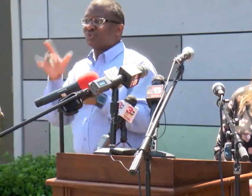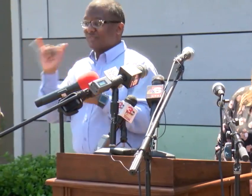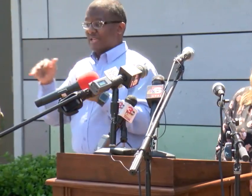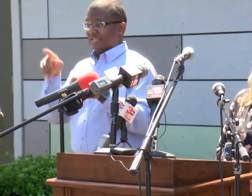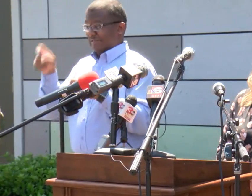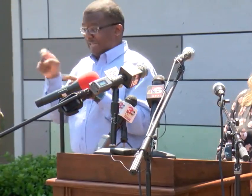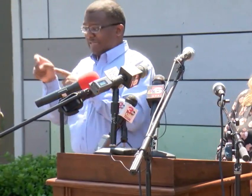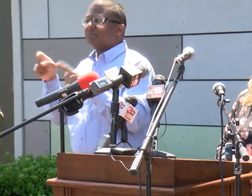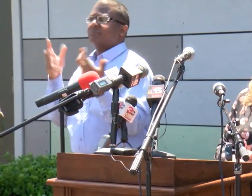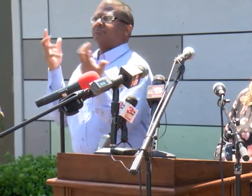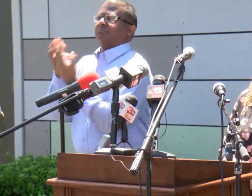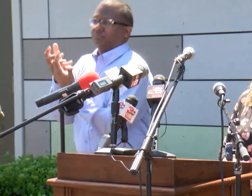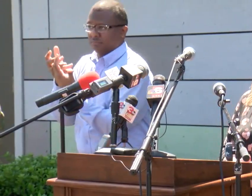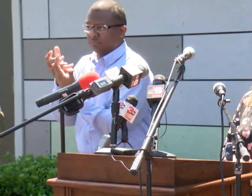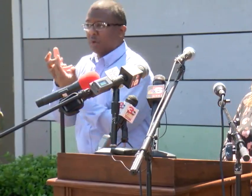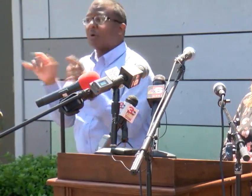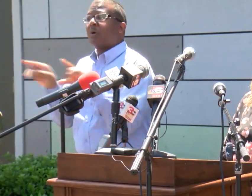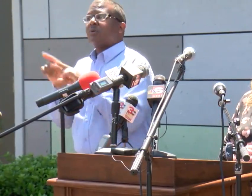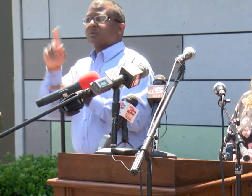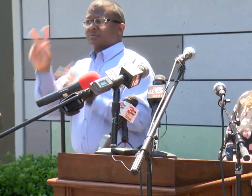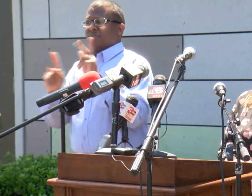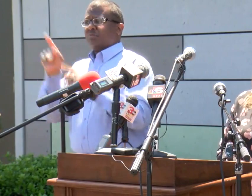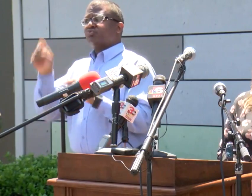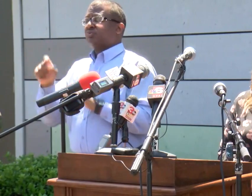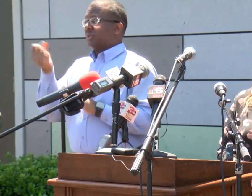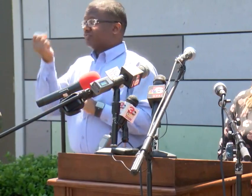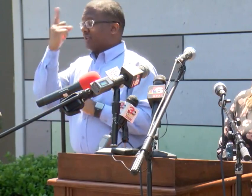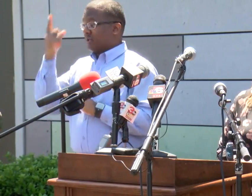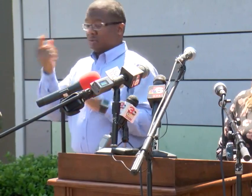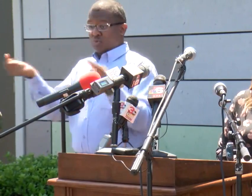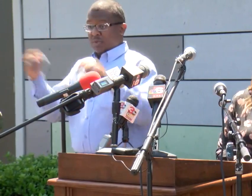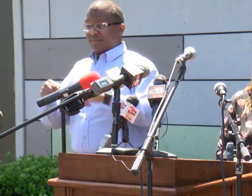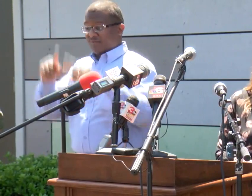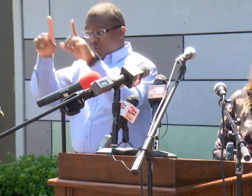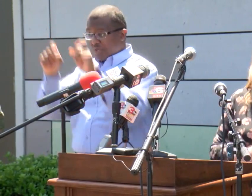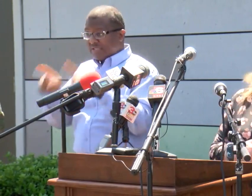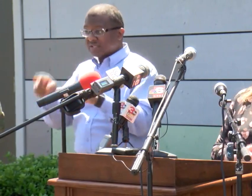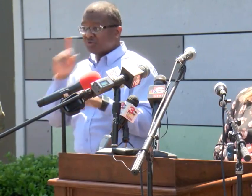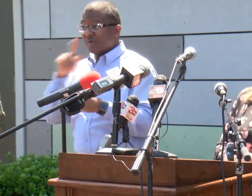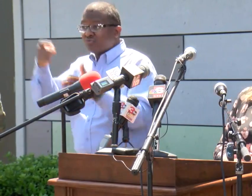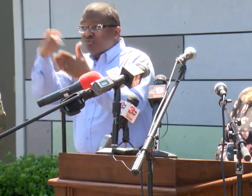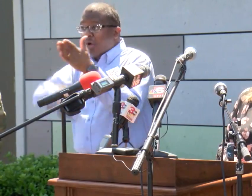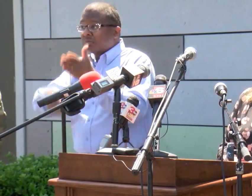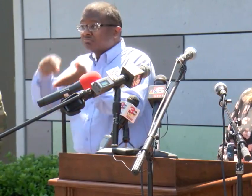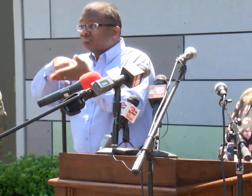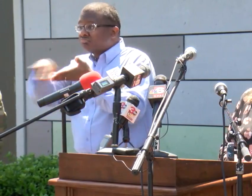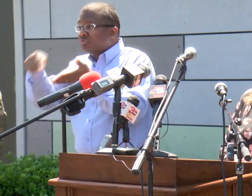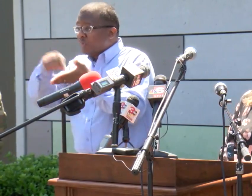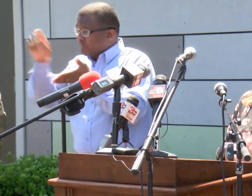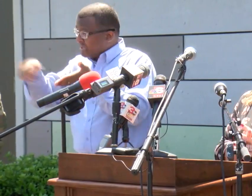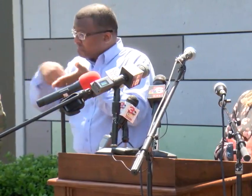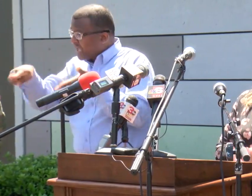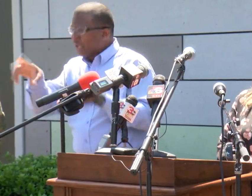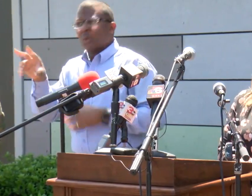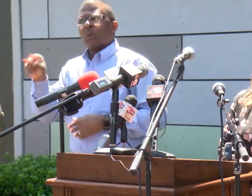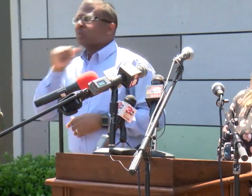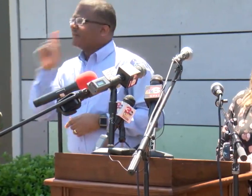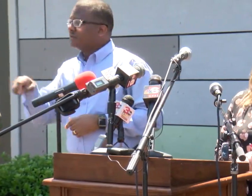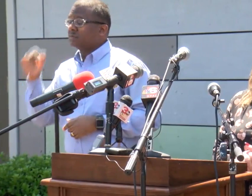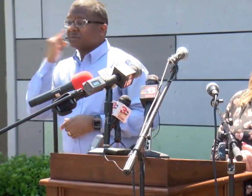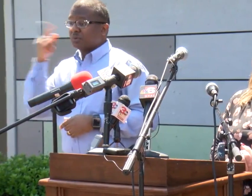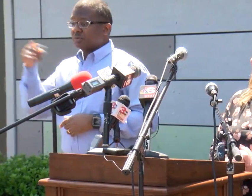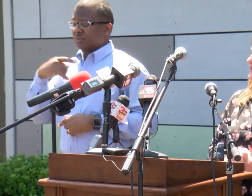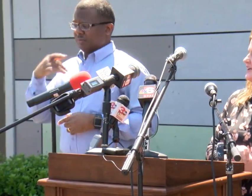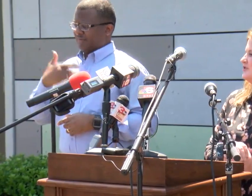met. We want people to understand that there is no cost to be tested, that if you have symptoms, if